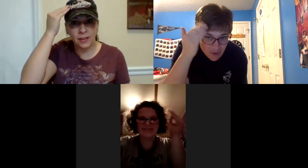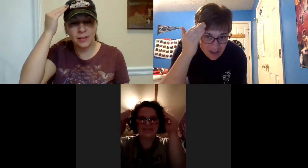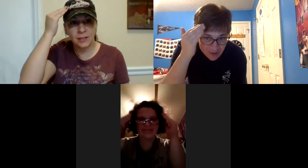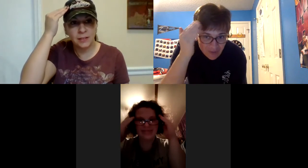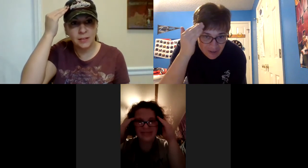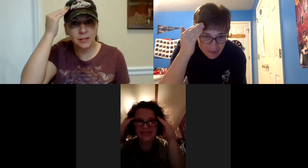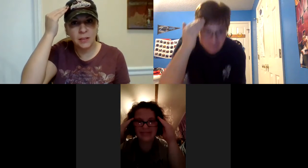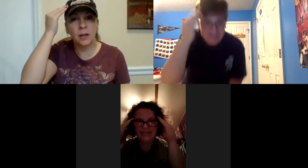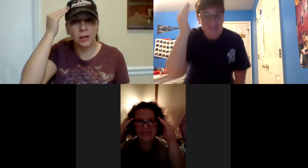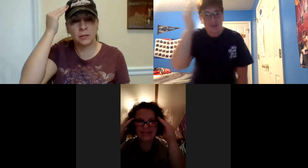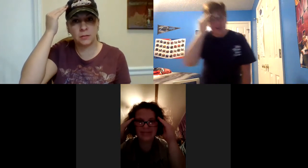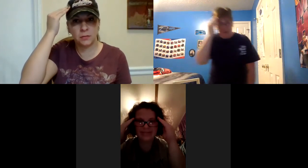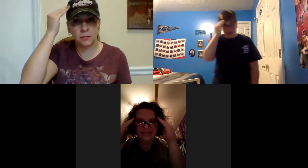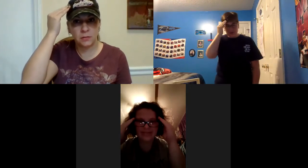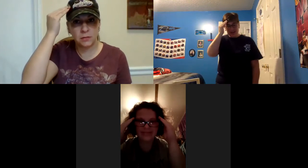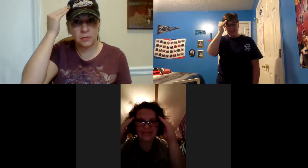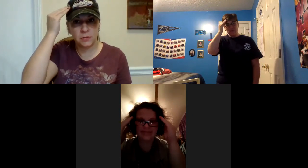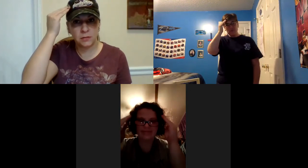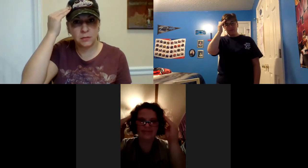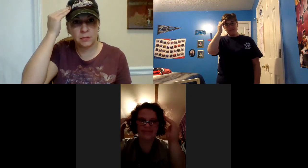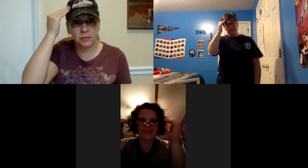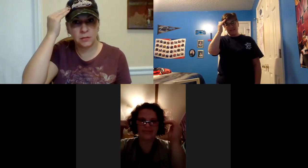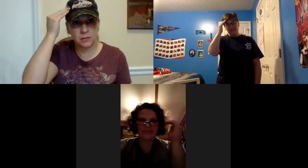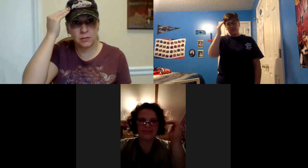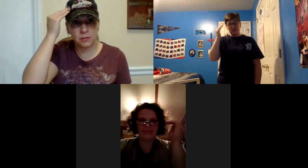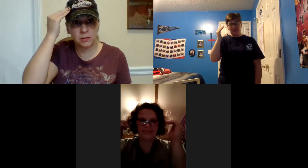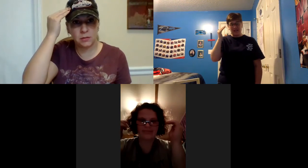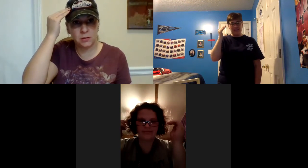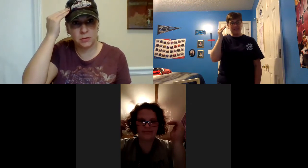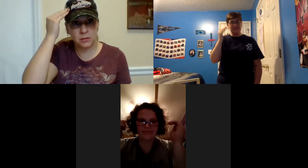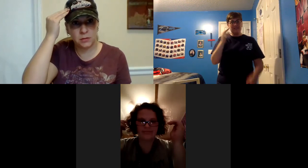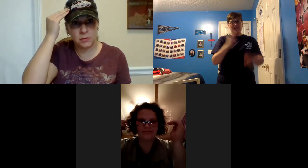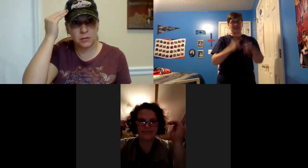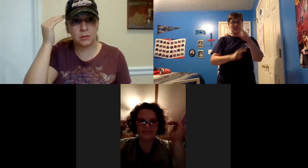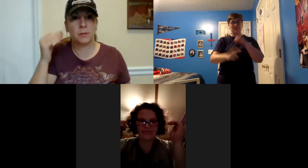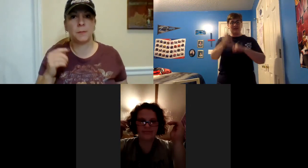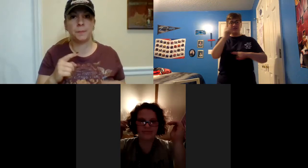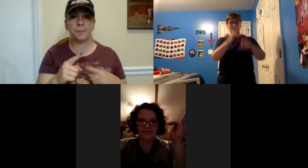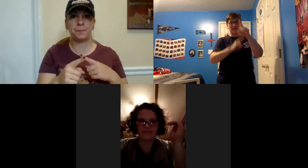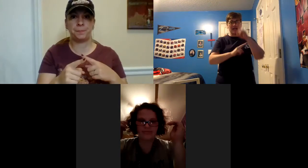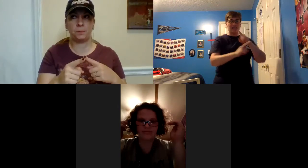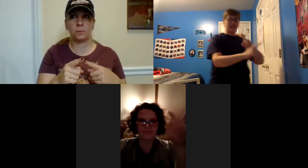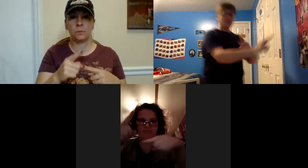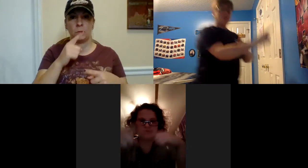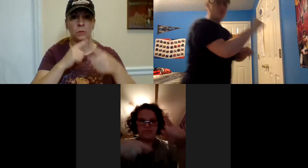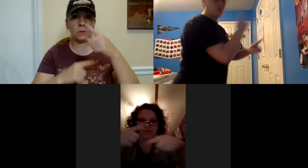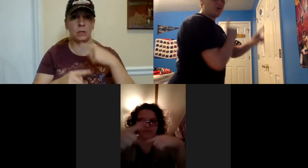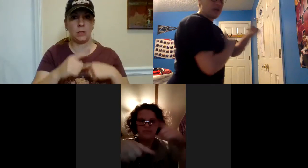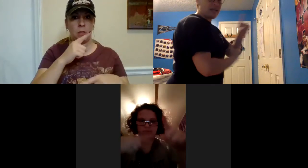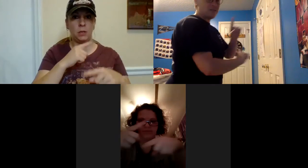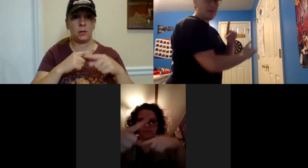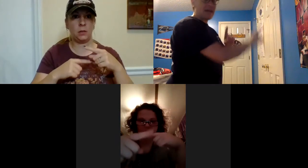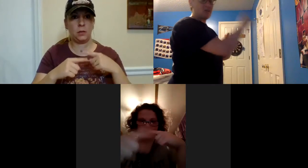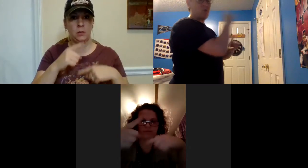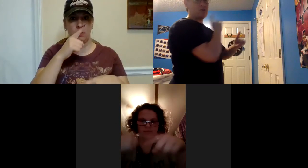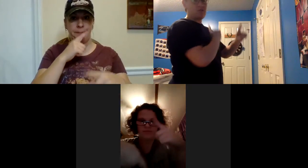know. No. And then we went over sign language tonight. So you got your sign, and you want to pull your